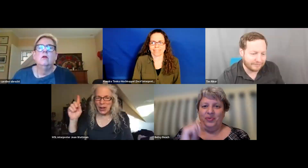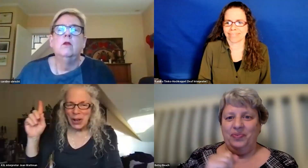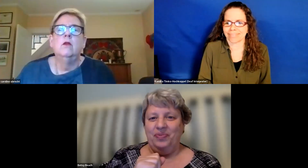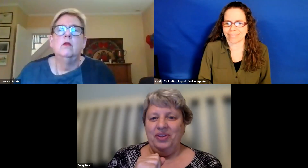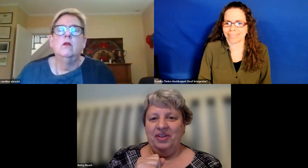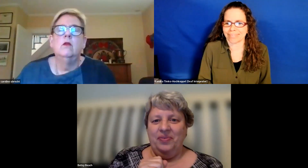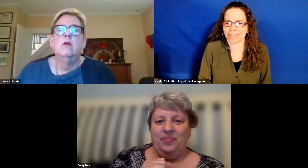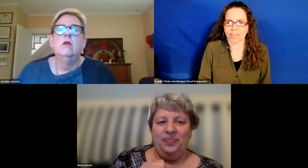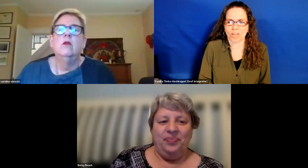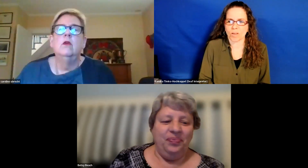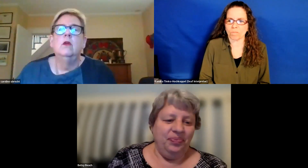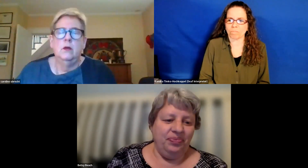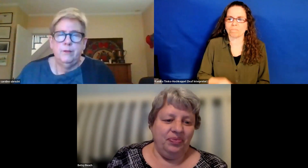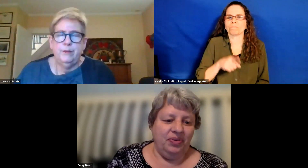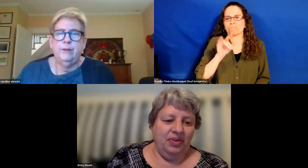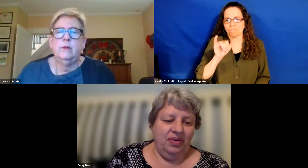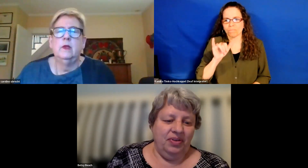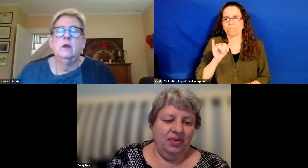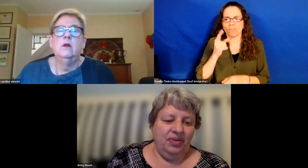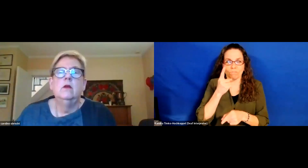to know.